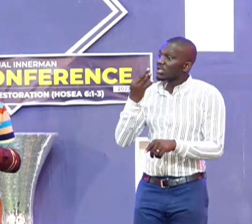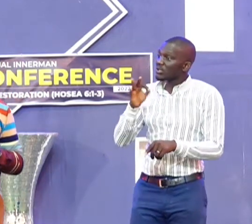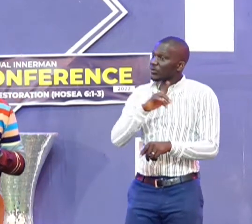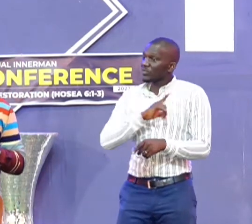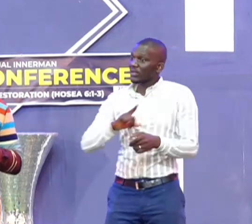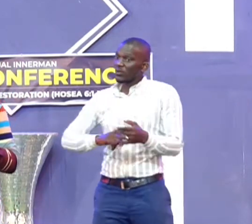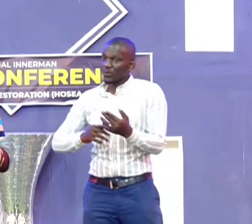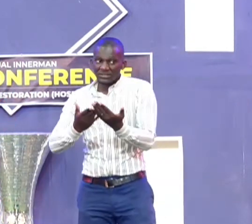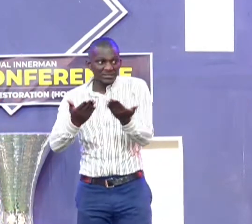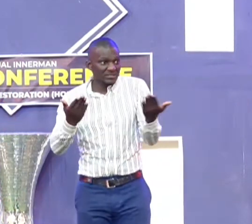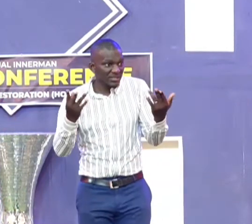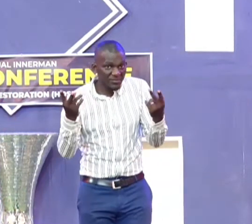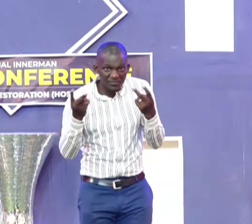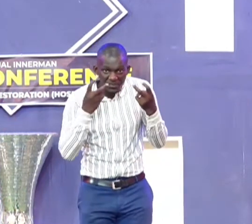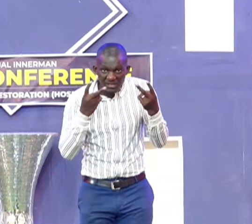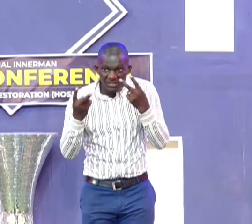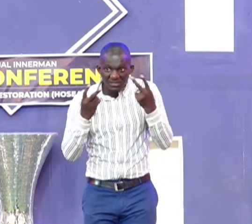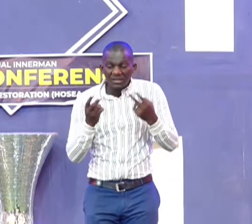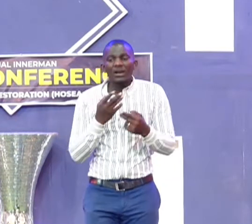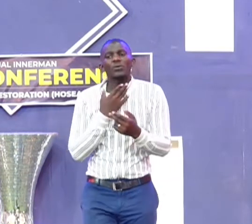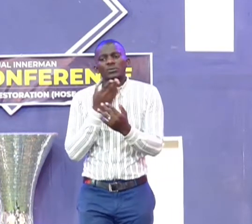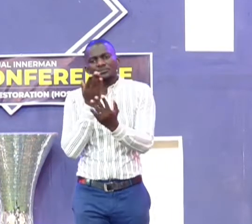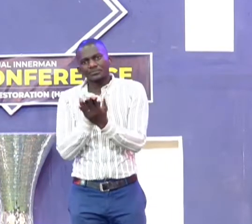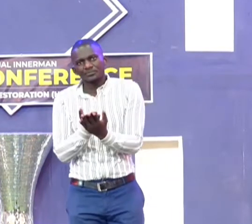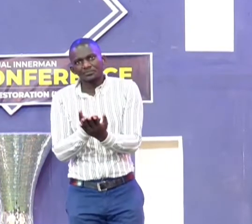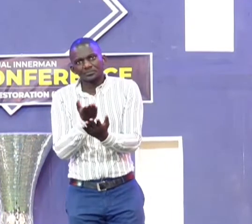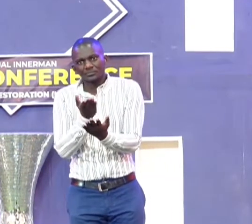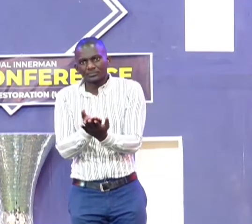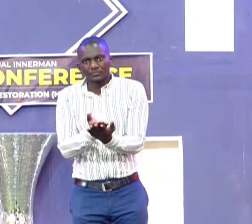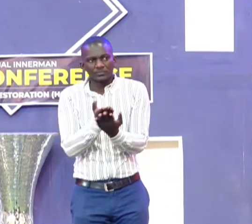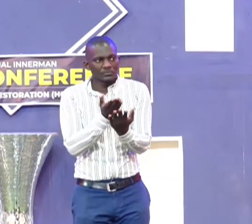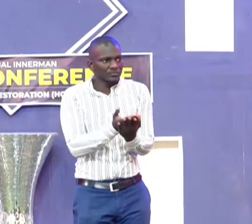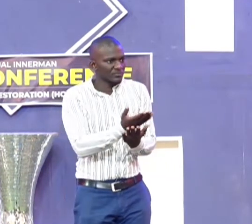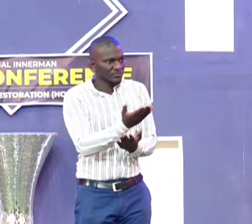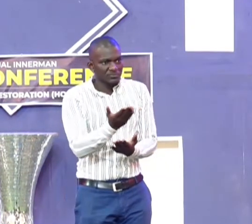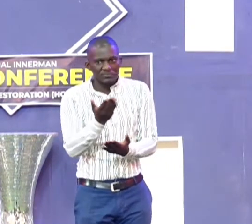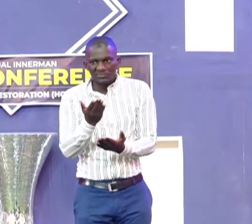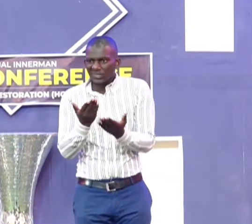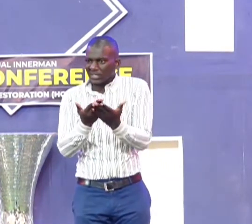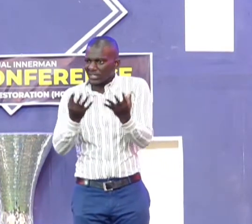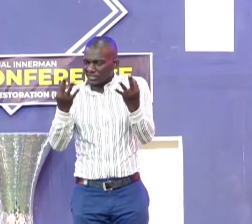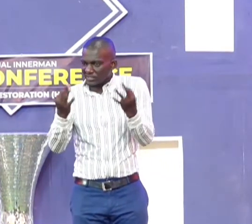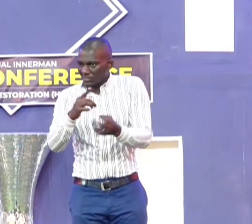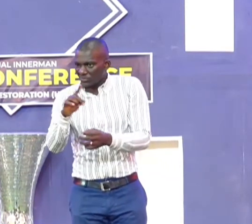But the men of God listening to me this morning, I will beseech you. That